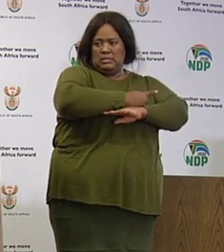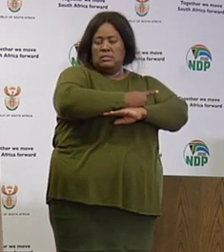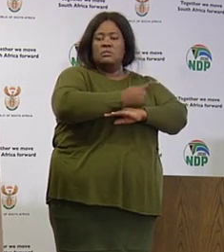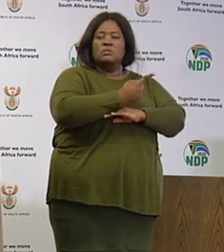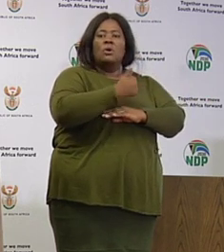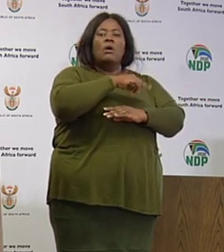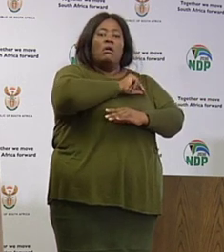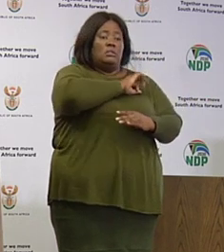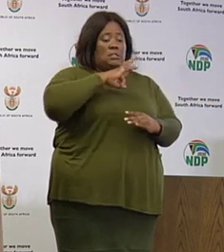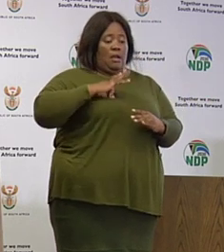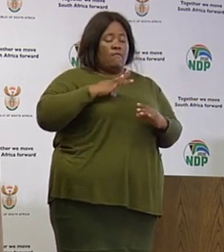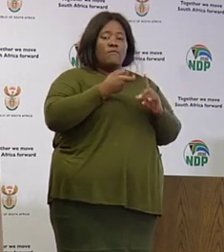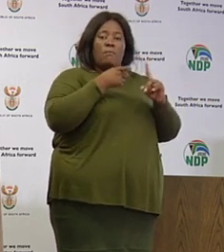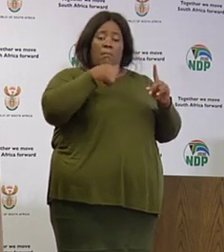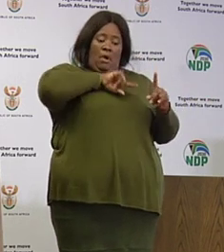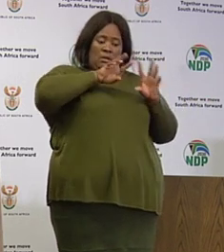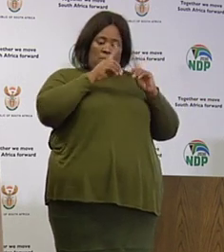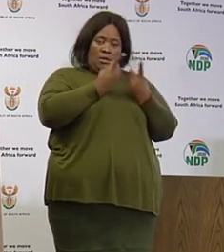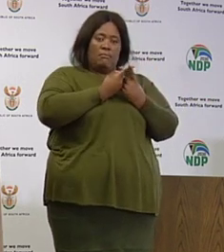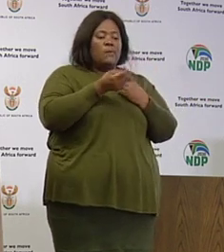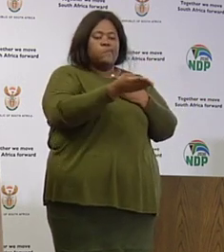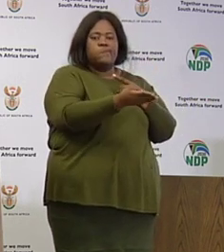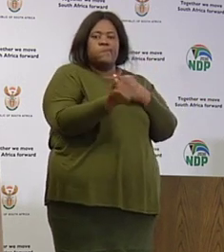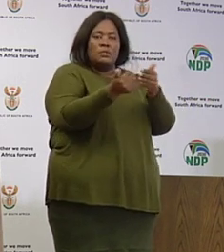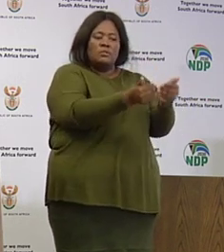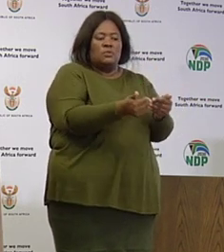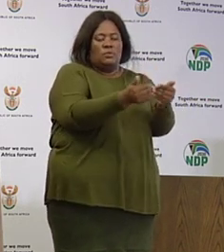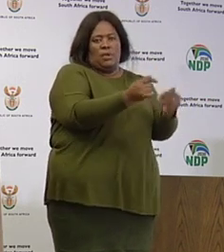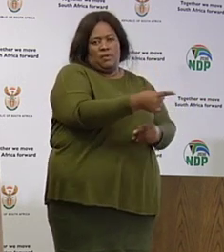department to look after them.